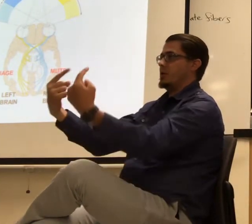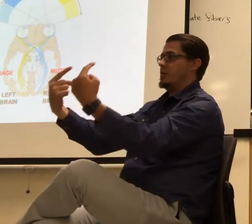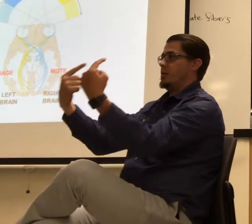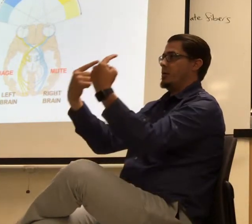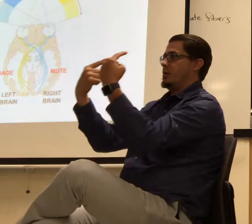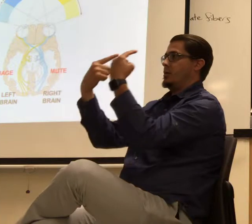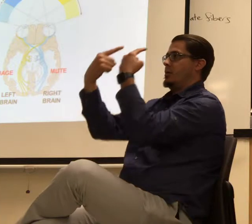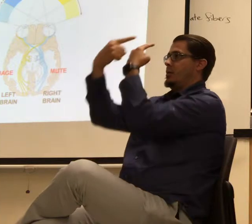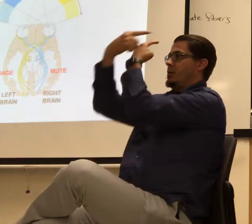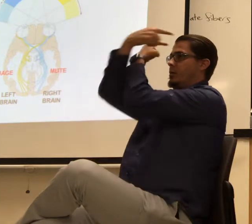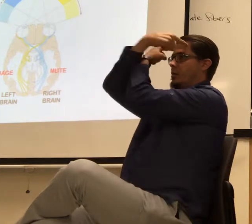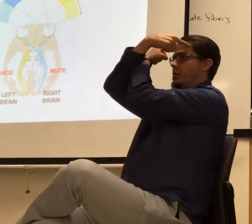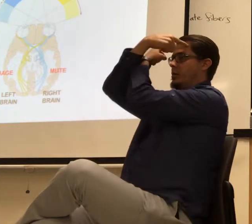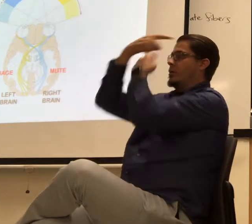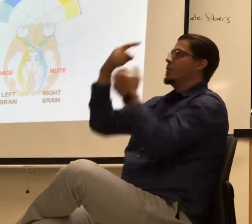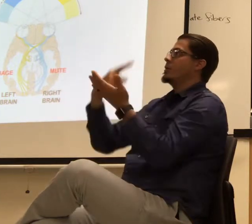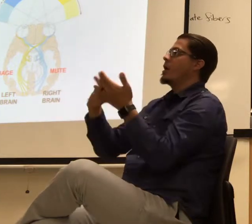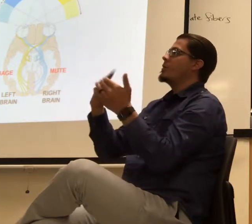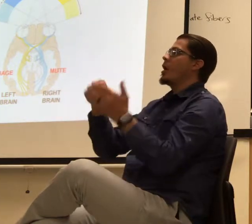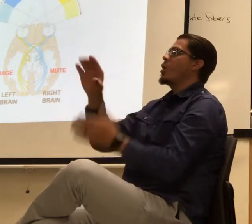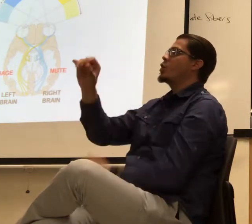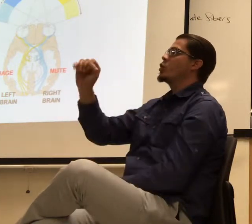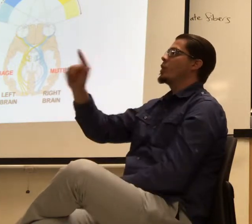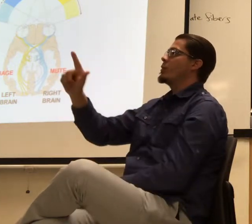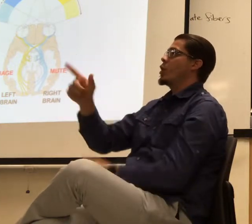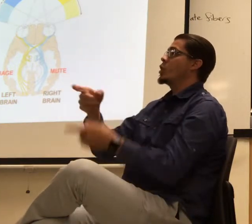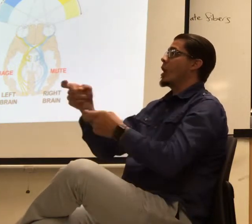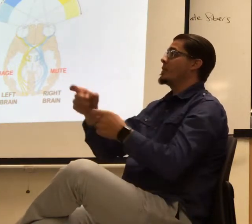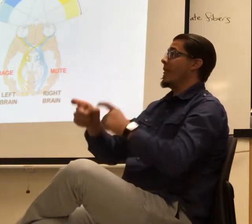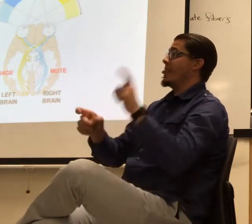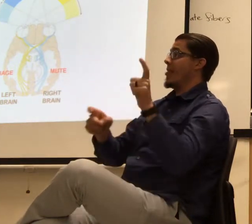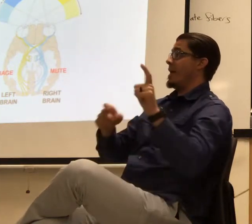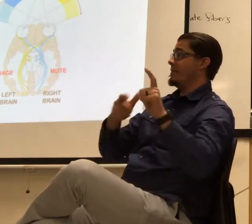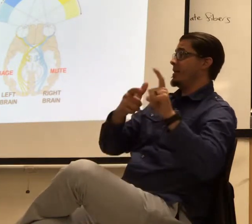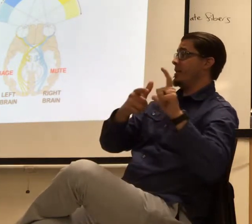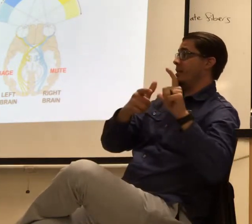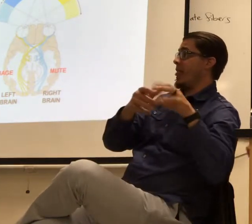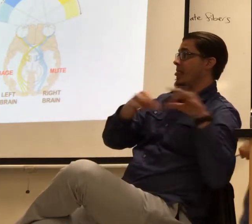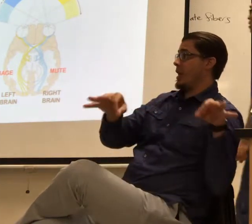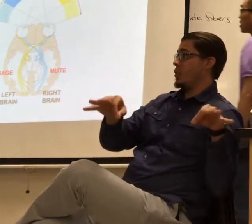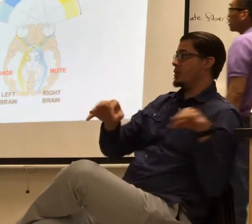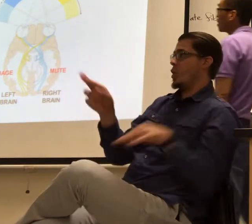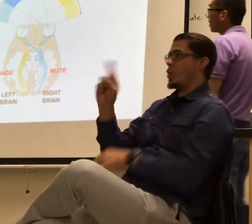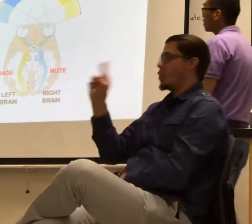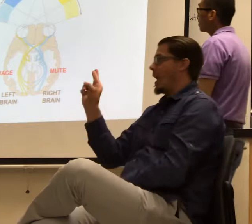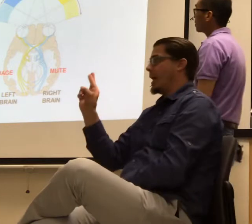I talked about cerebral dominance. Left brain is for language, the right brain is mute, can't talk.